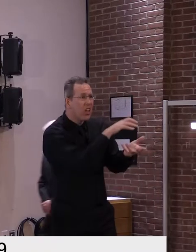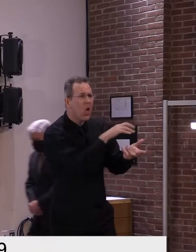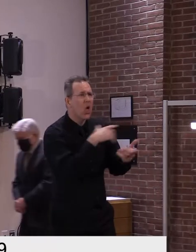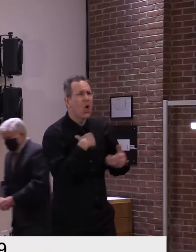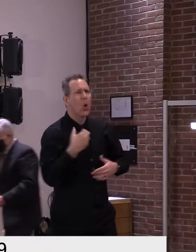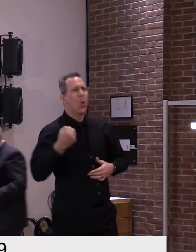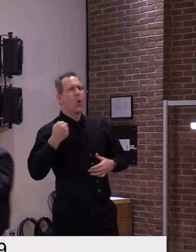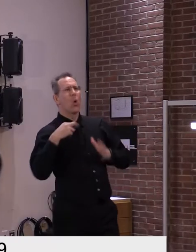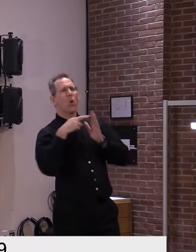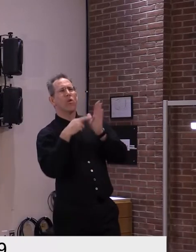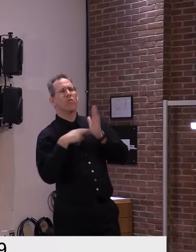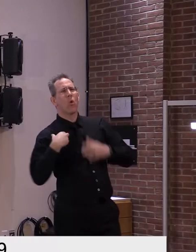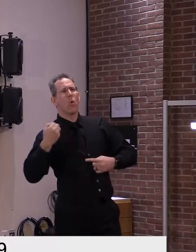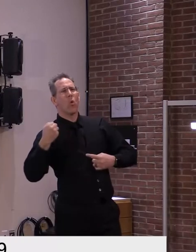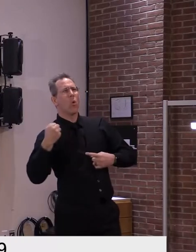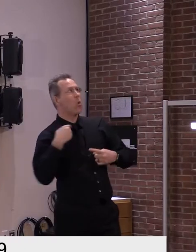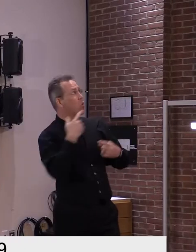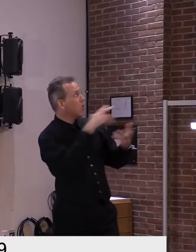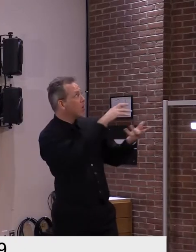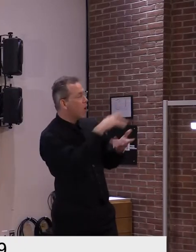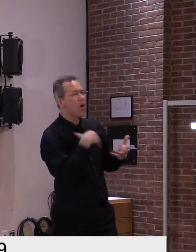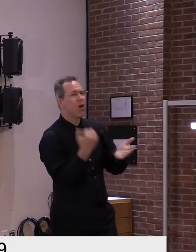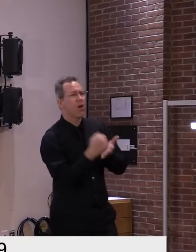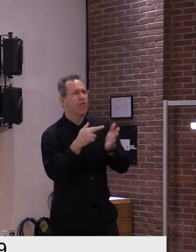Secretary Smith.